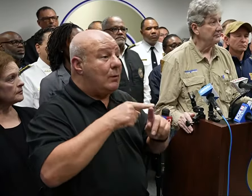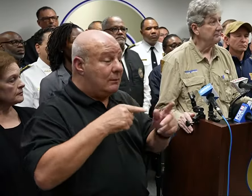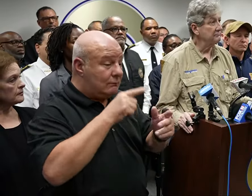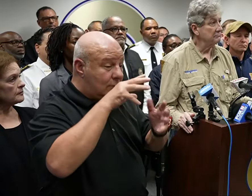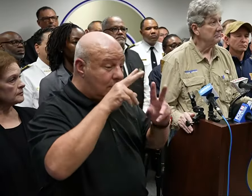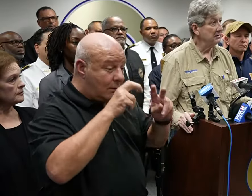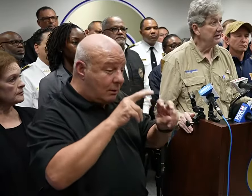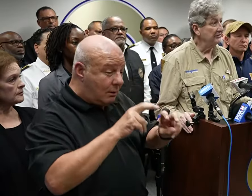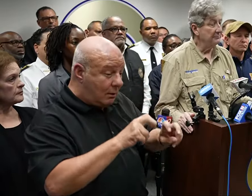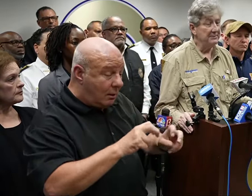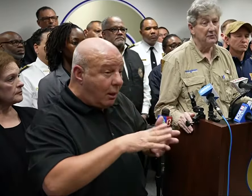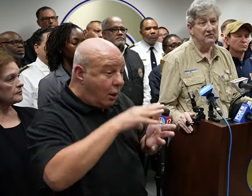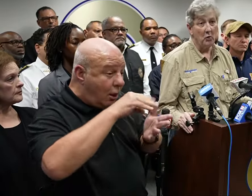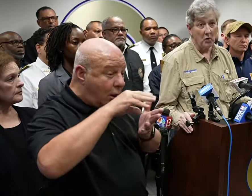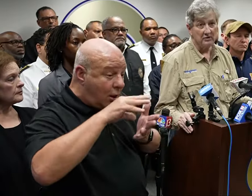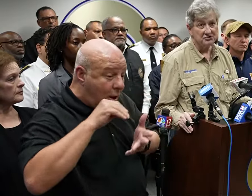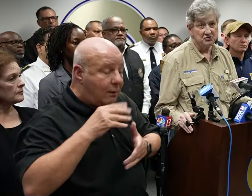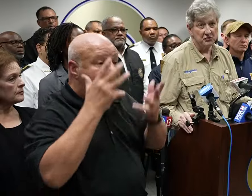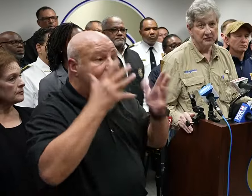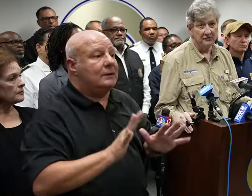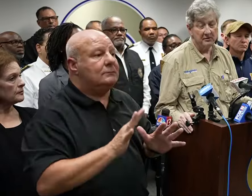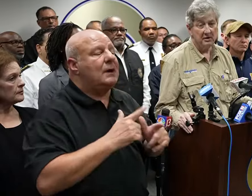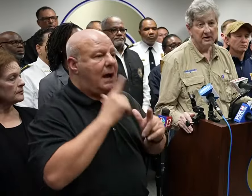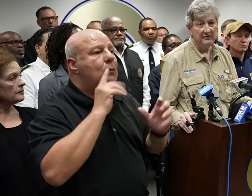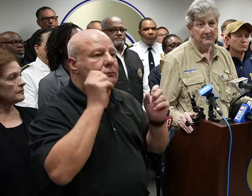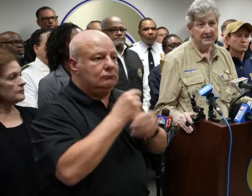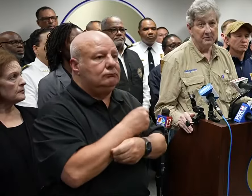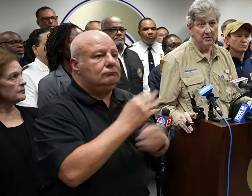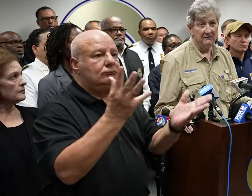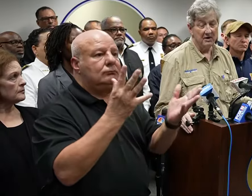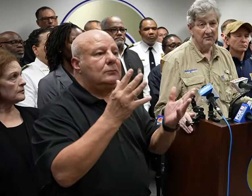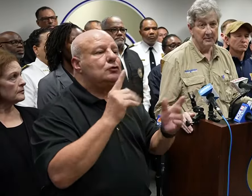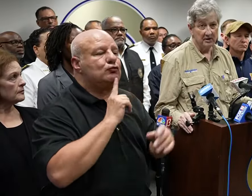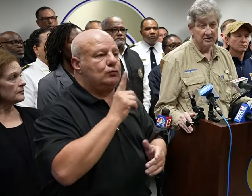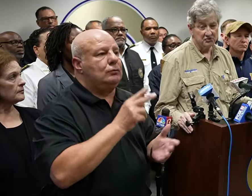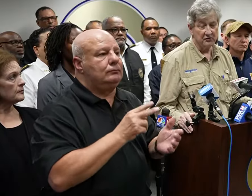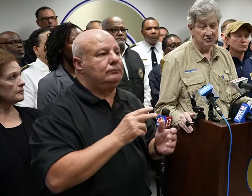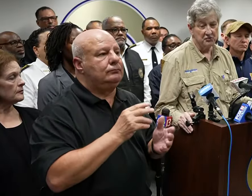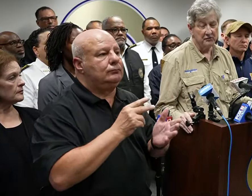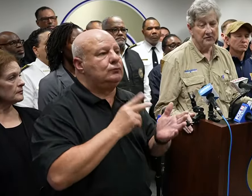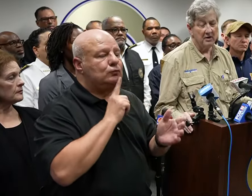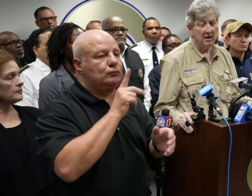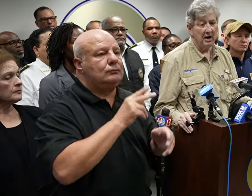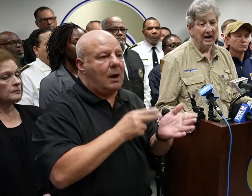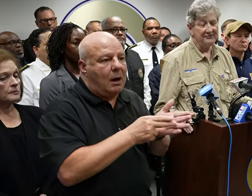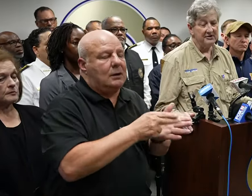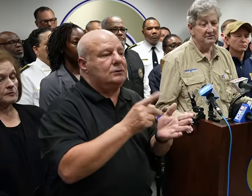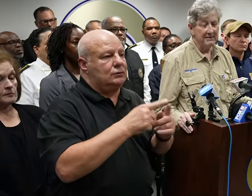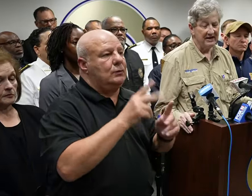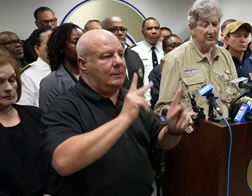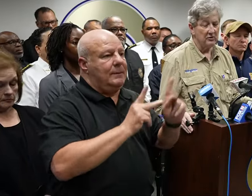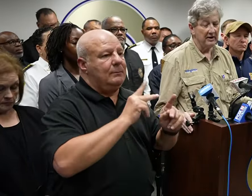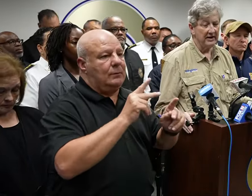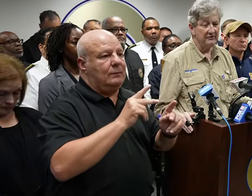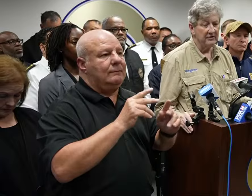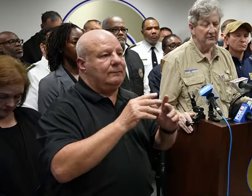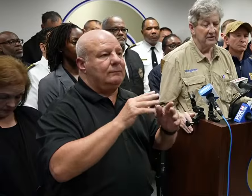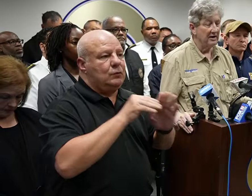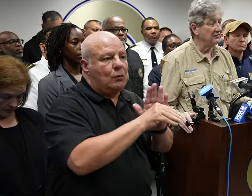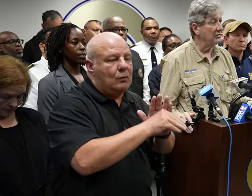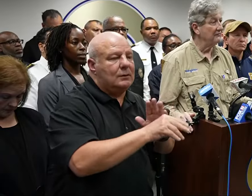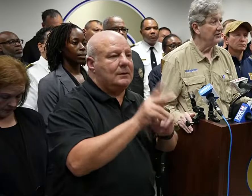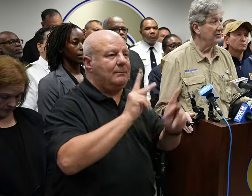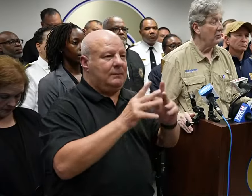truth, and the people of New Orleans the truth, and the people of America the truth. I think the mayor and